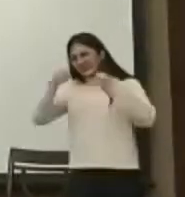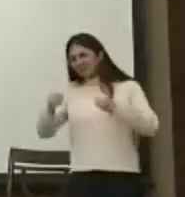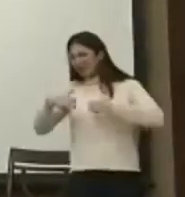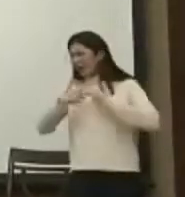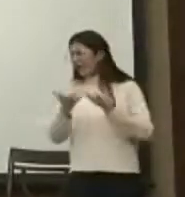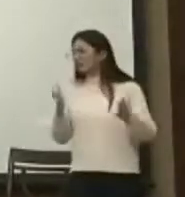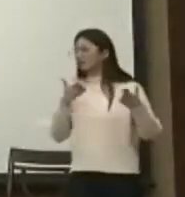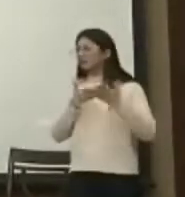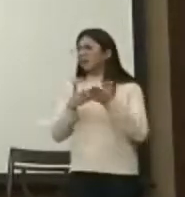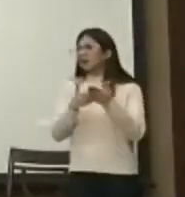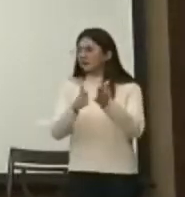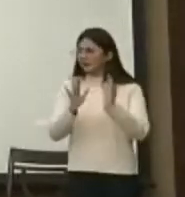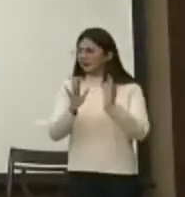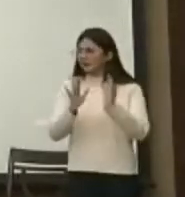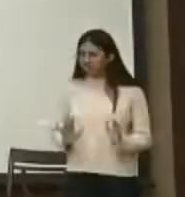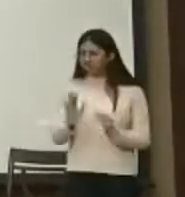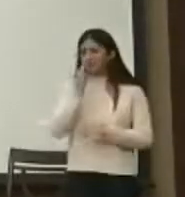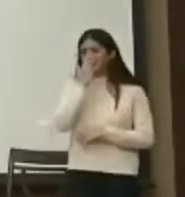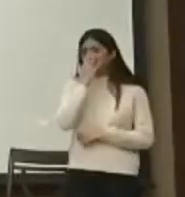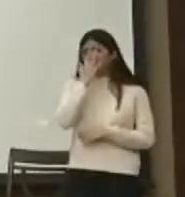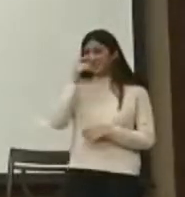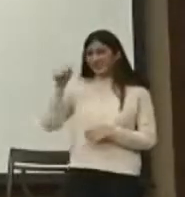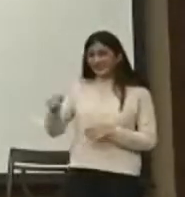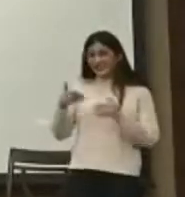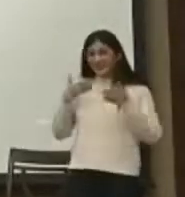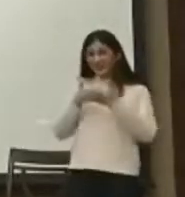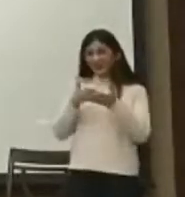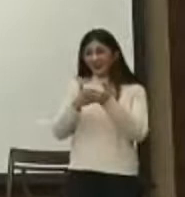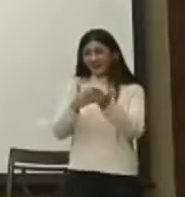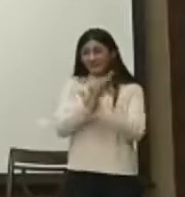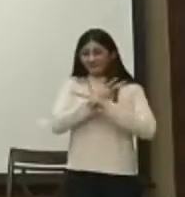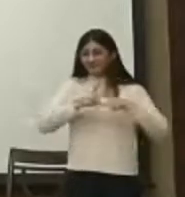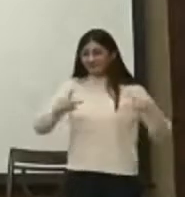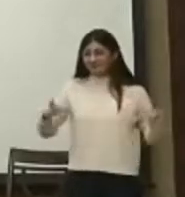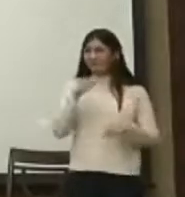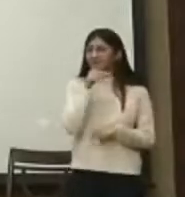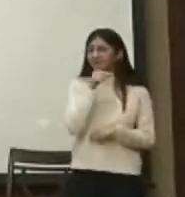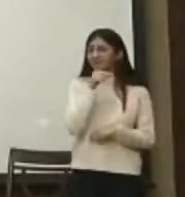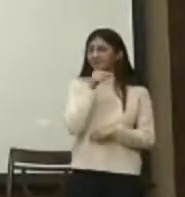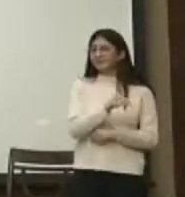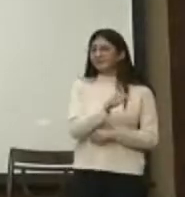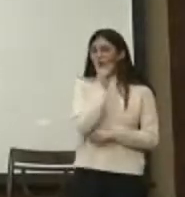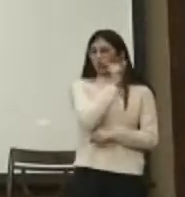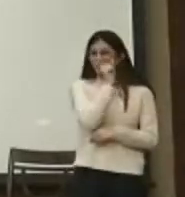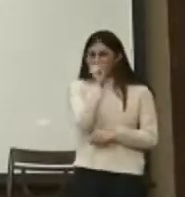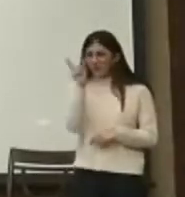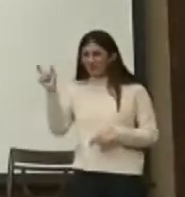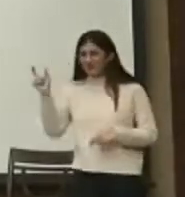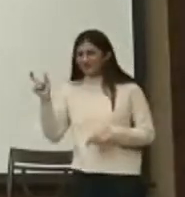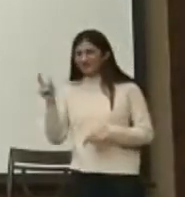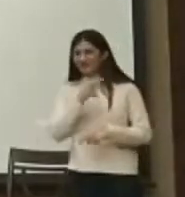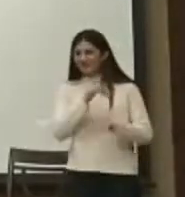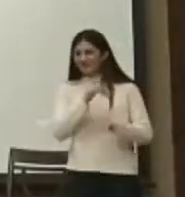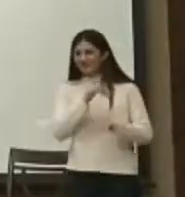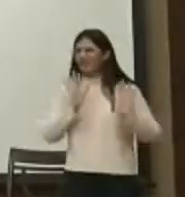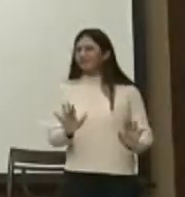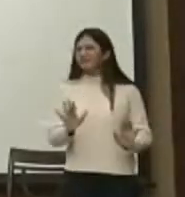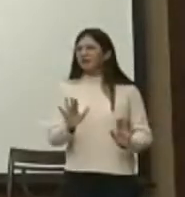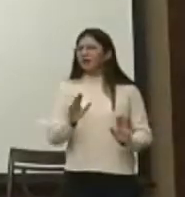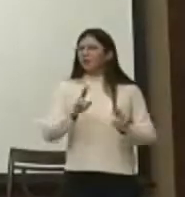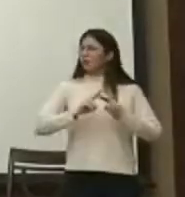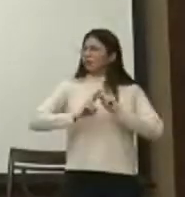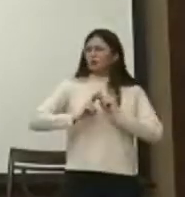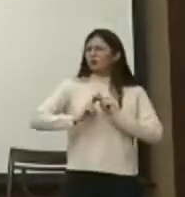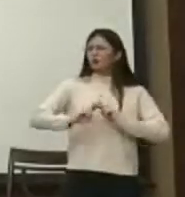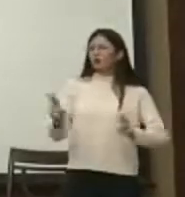barriers. These barriers, as defined in the definitional provisional, hamper the full